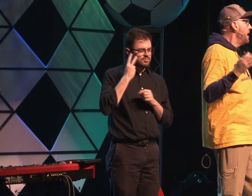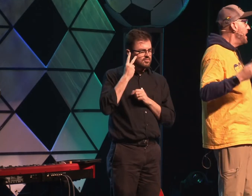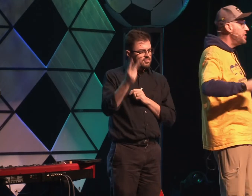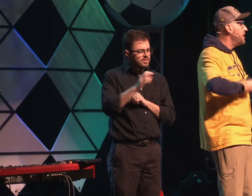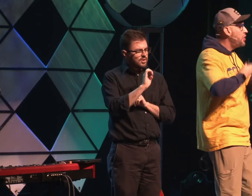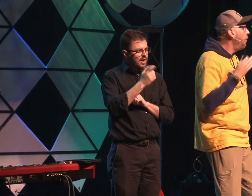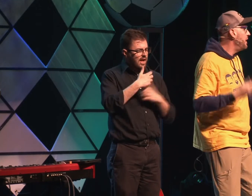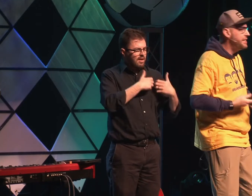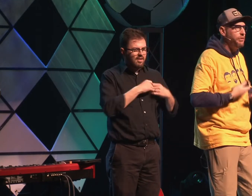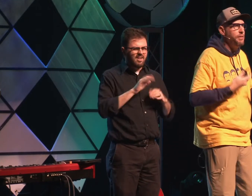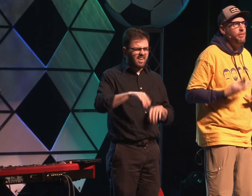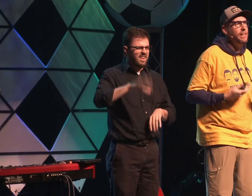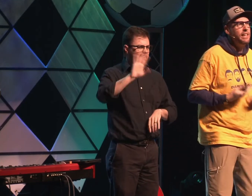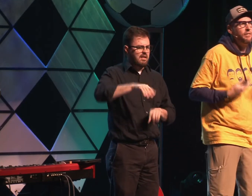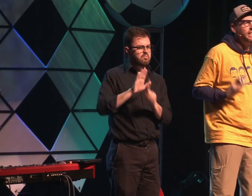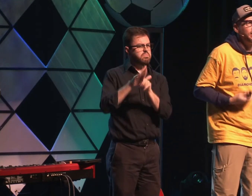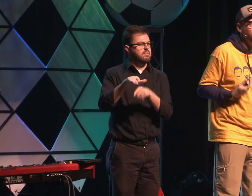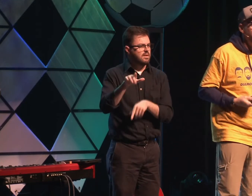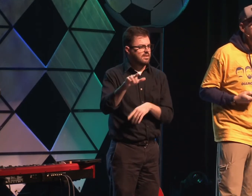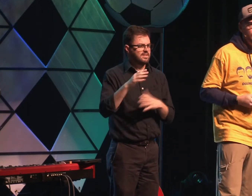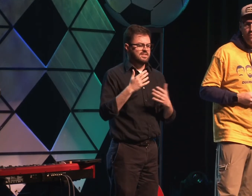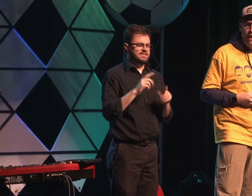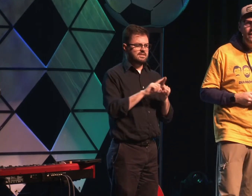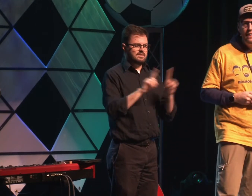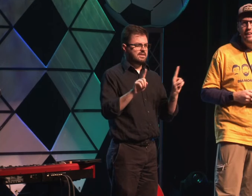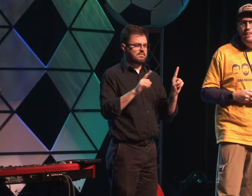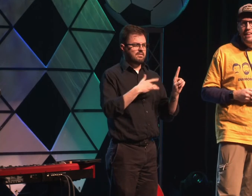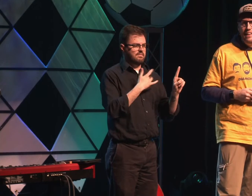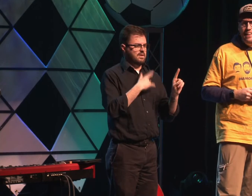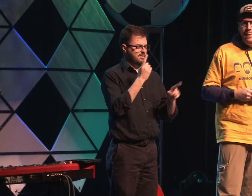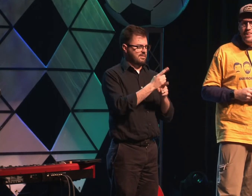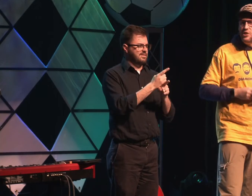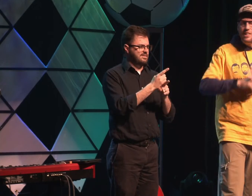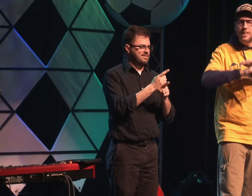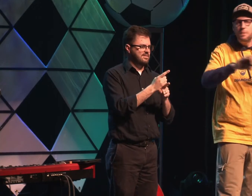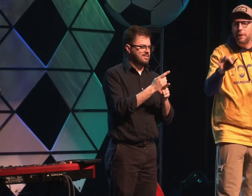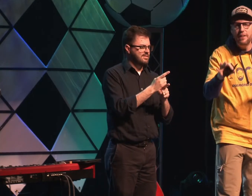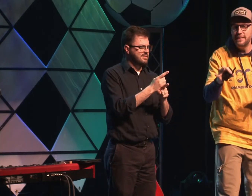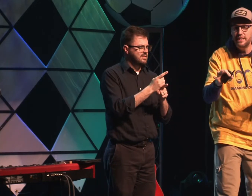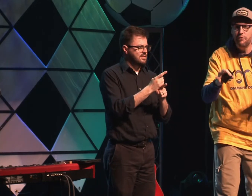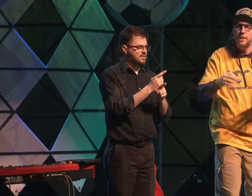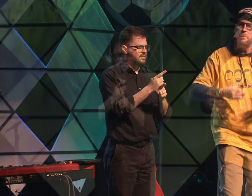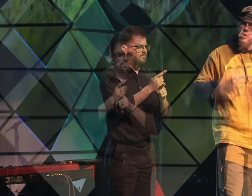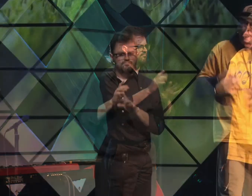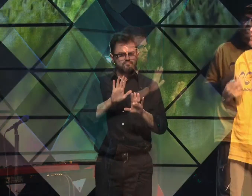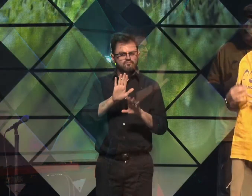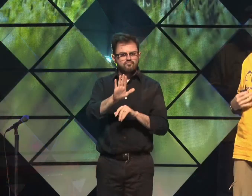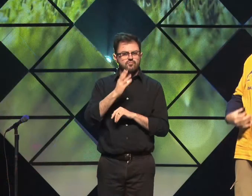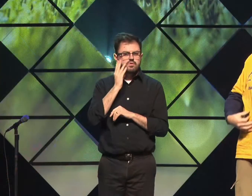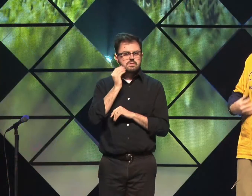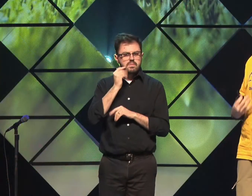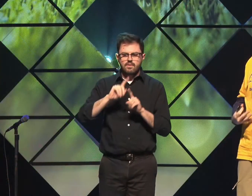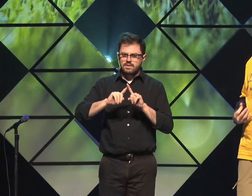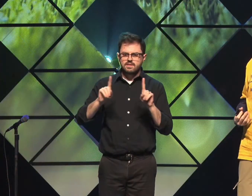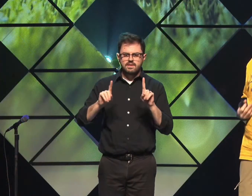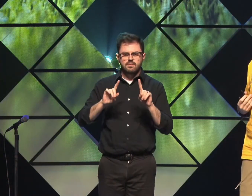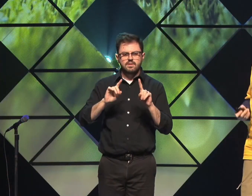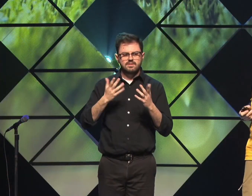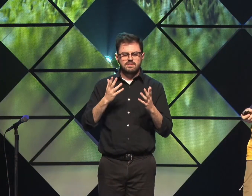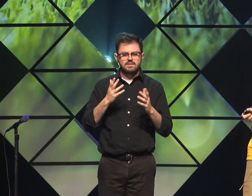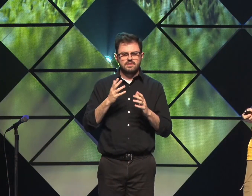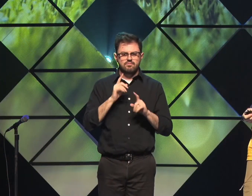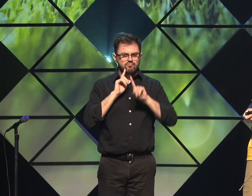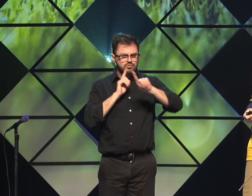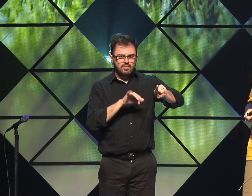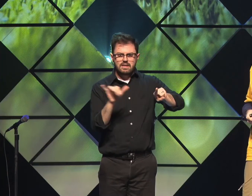like, it's just a totally different feeling of exhilaration, right? You just experience it differently, but you have the same emotional response. I think if